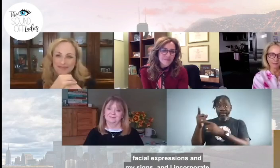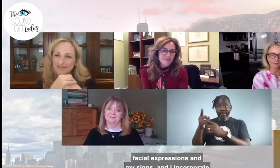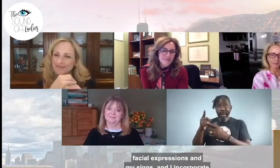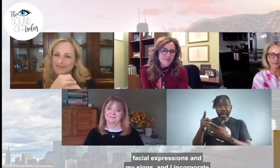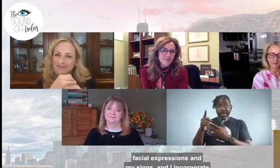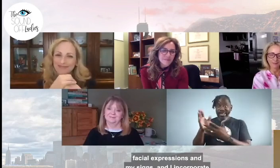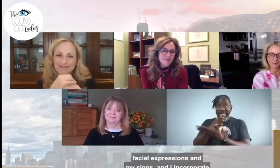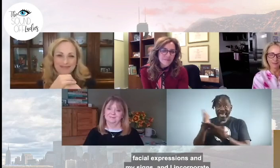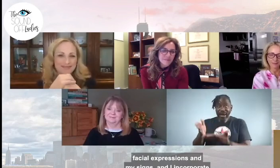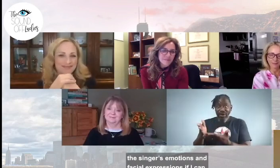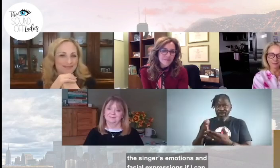and incorporate